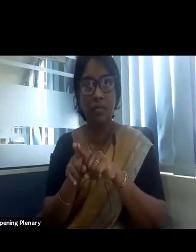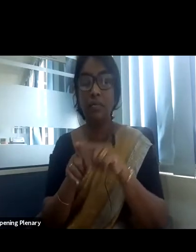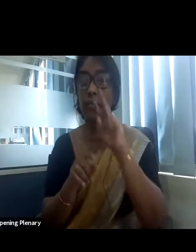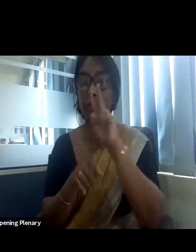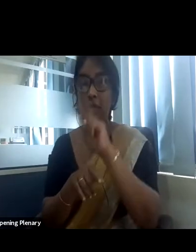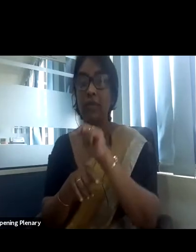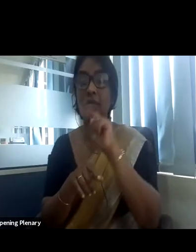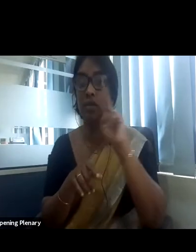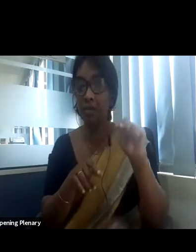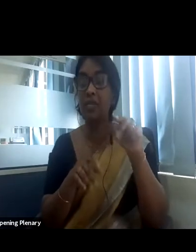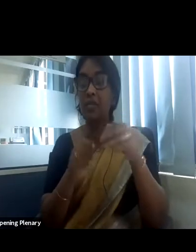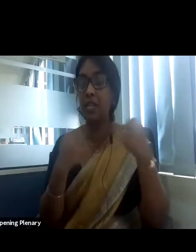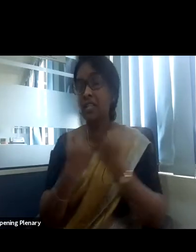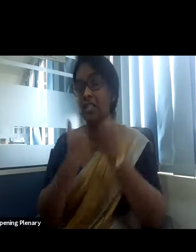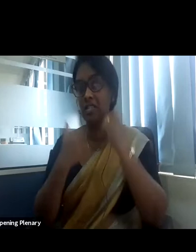gap prior.